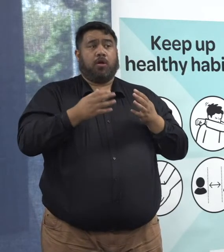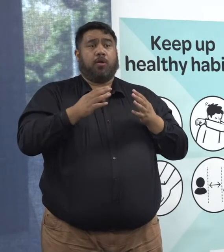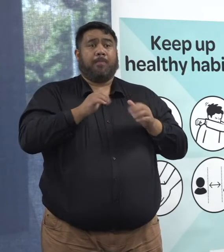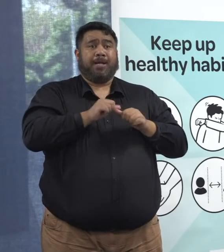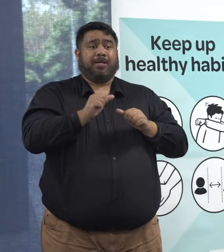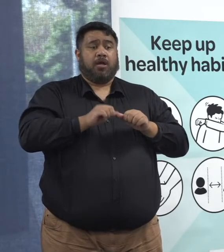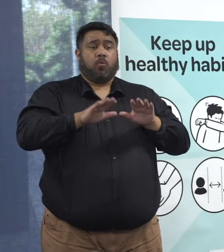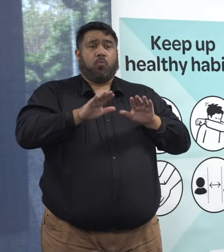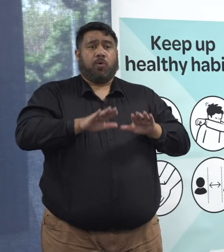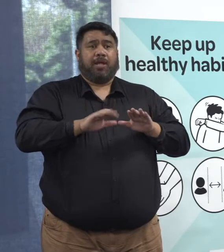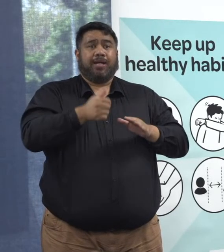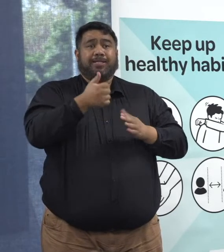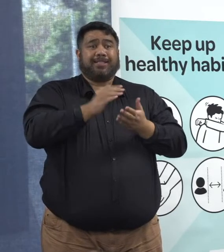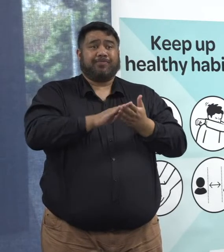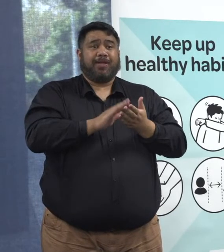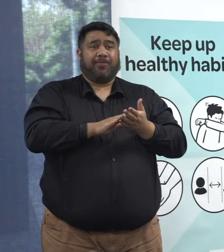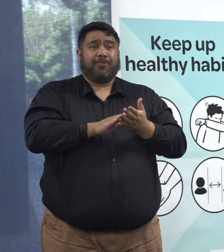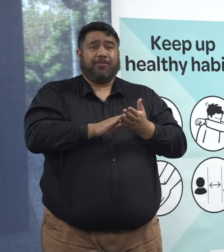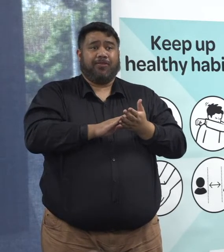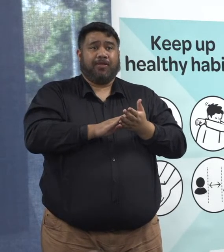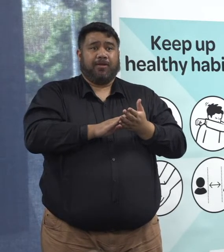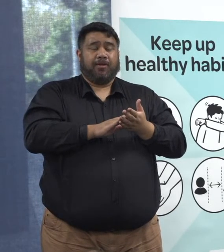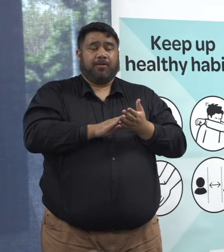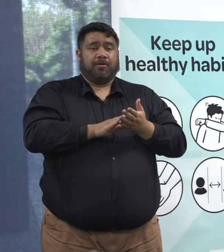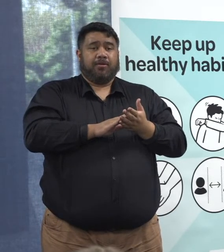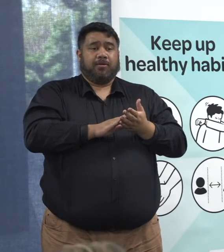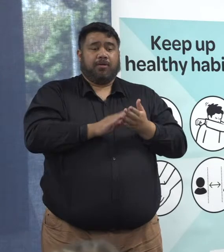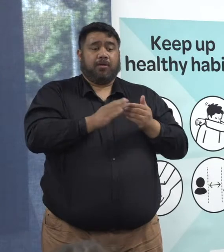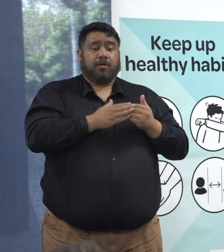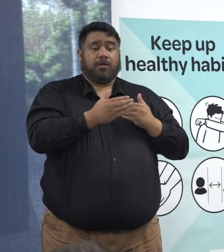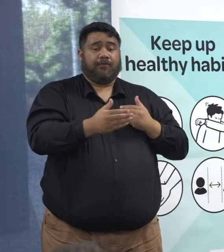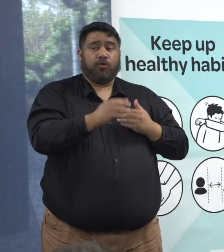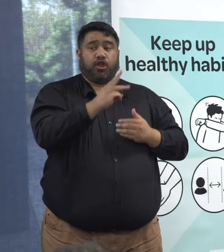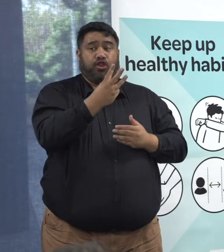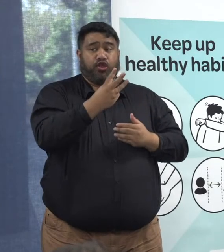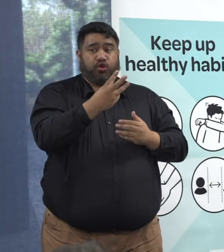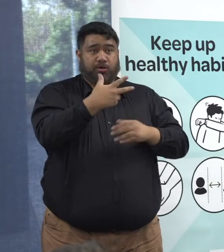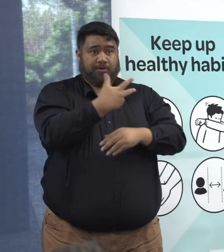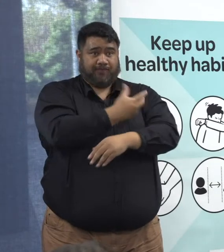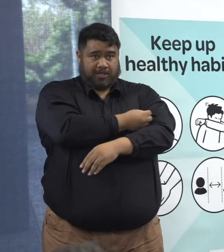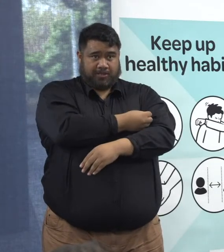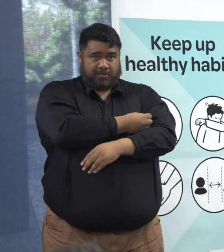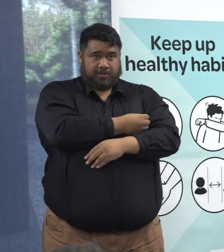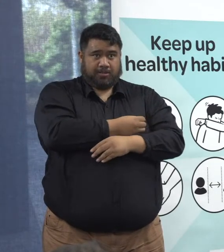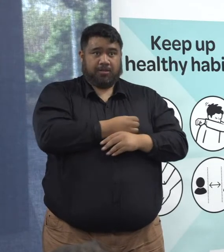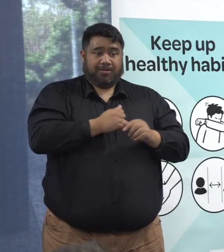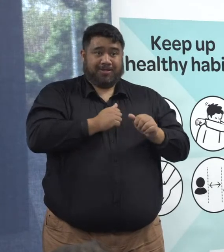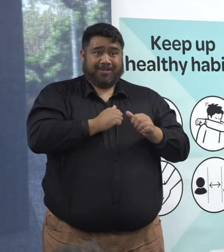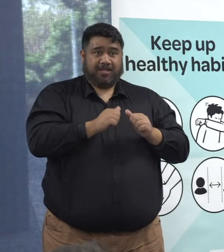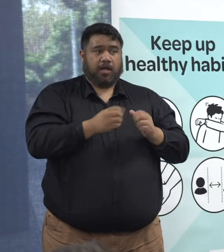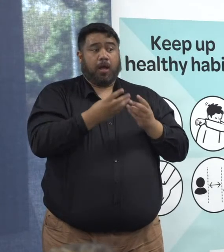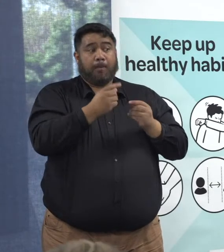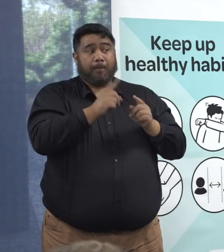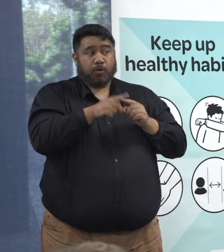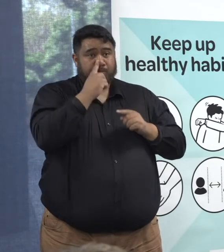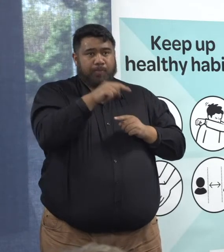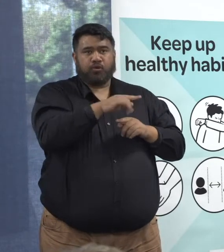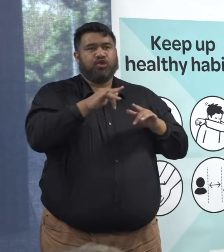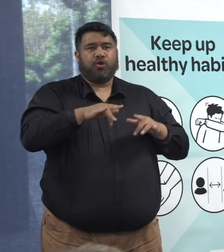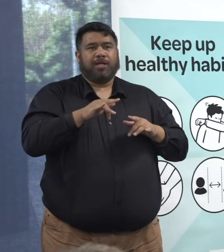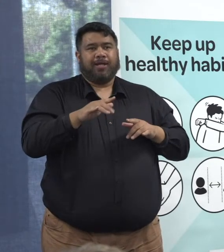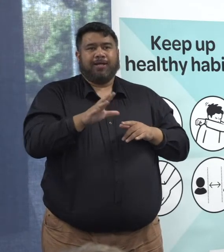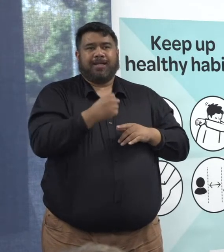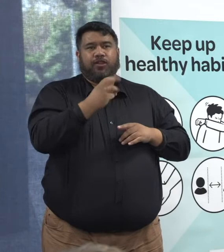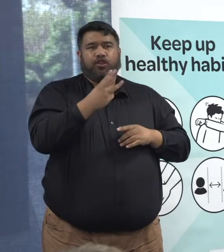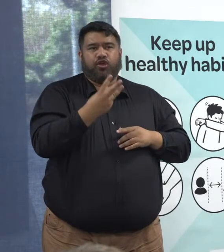6 months before that 3rd dose. And for the vast majority of people, they haven't yet reached that 6 months. And the